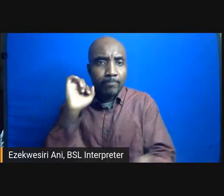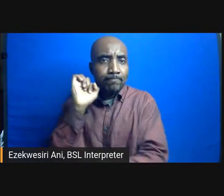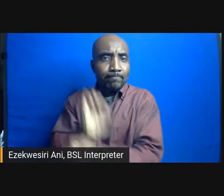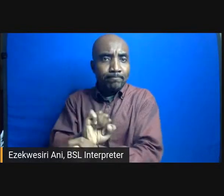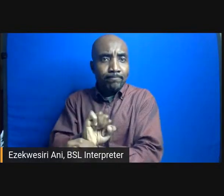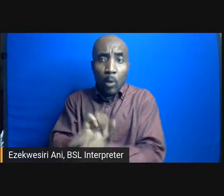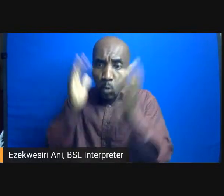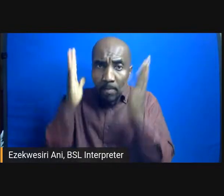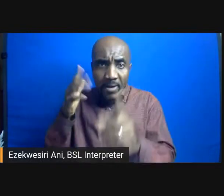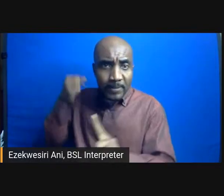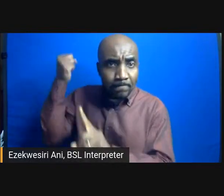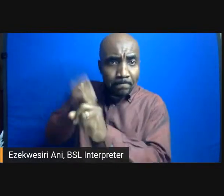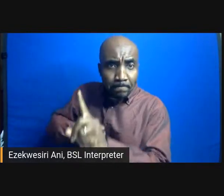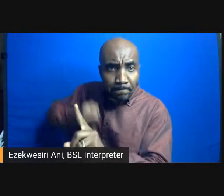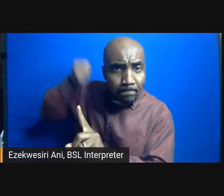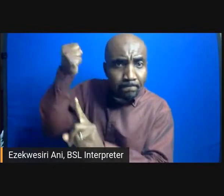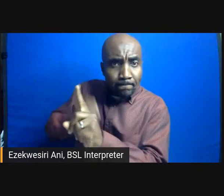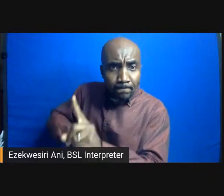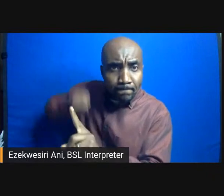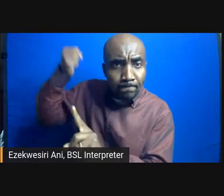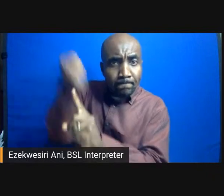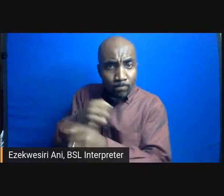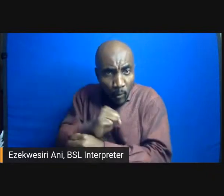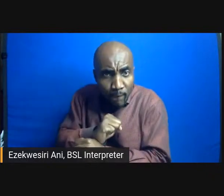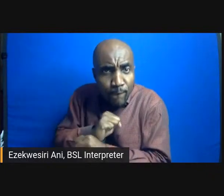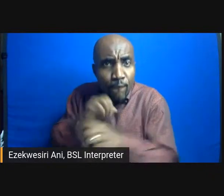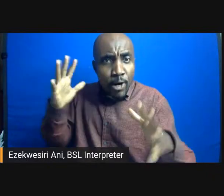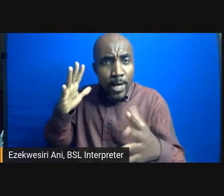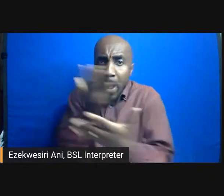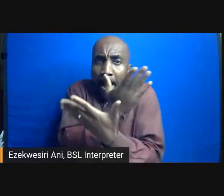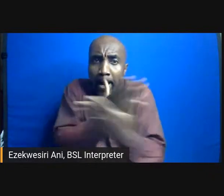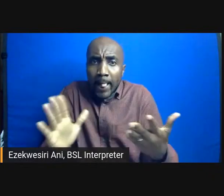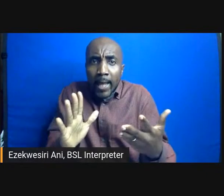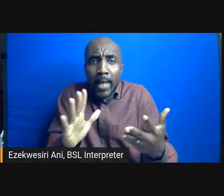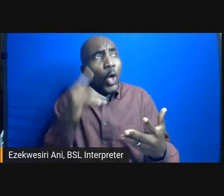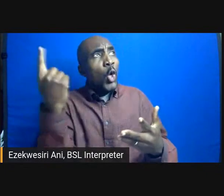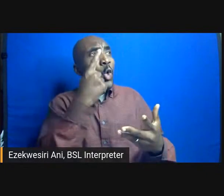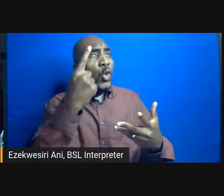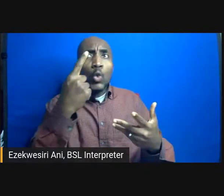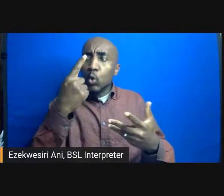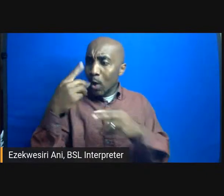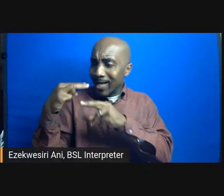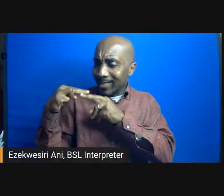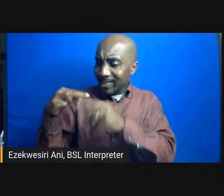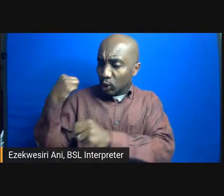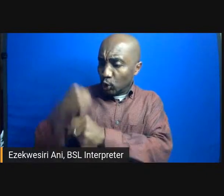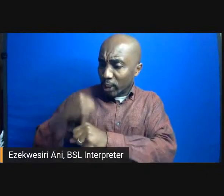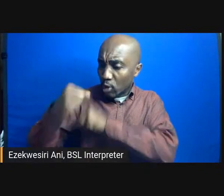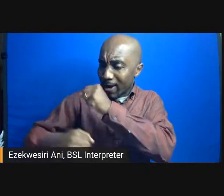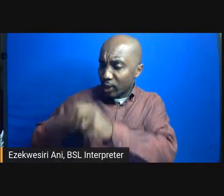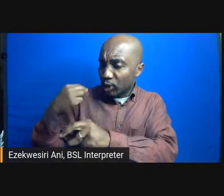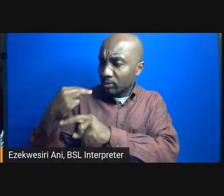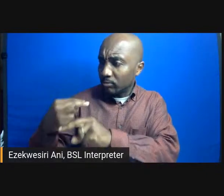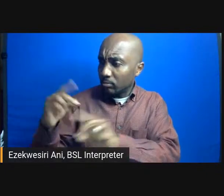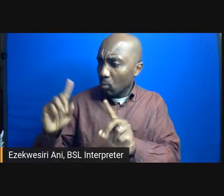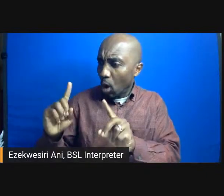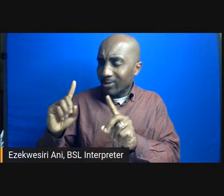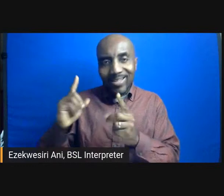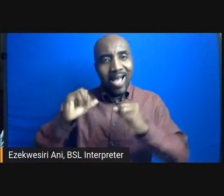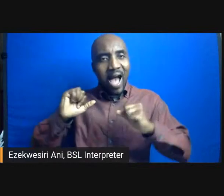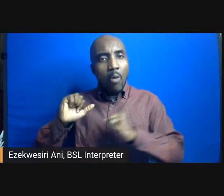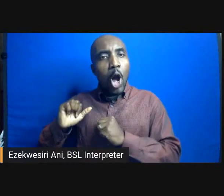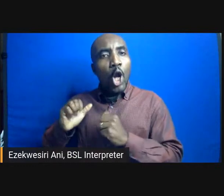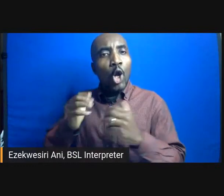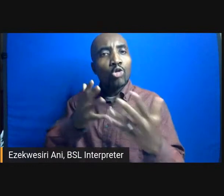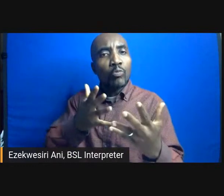to freedom and be clear as to what will define our generation as our unique contribution